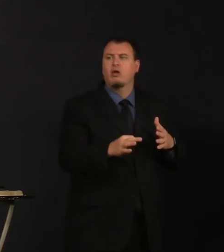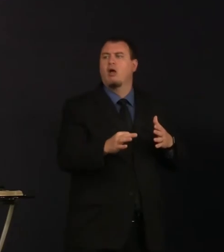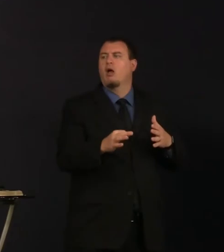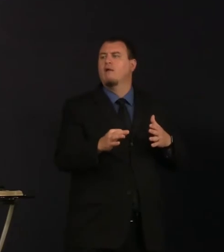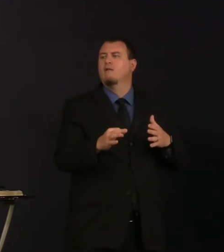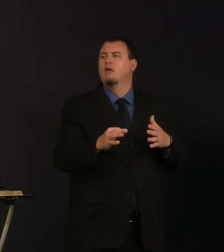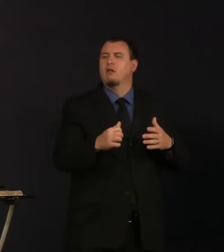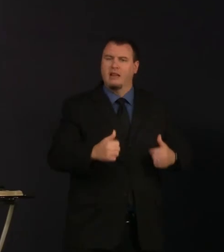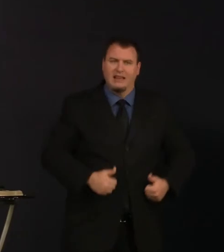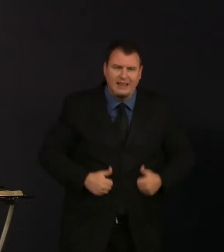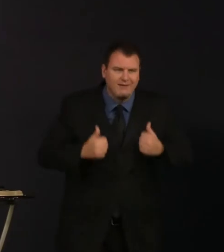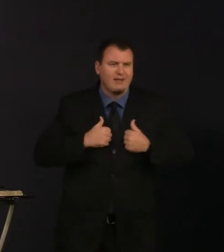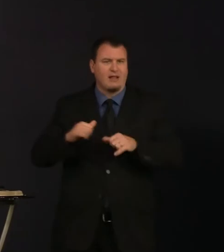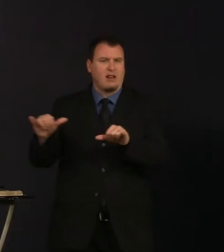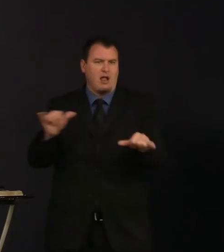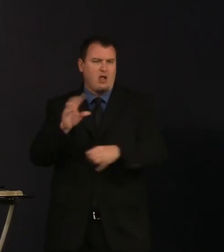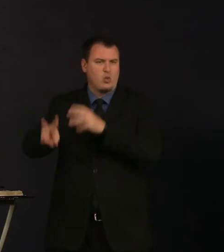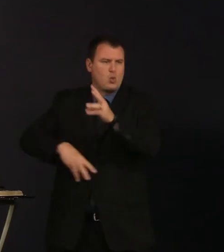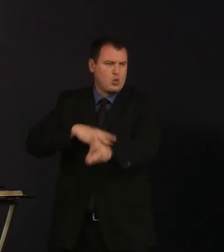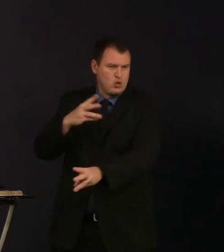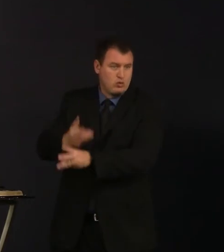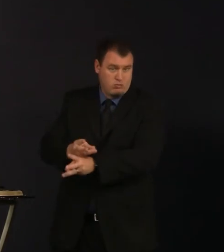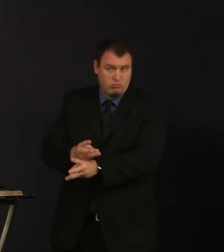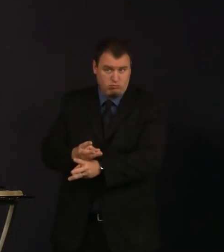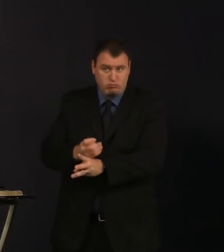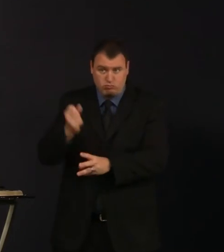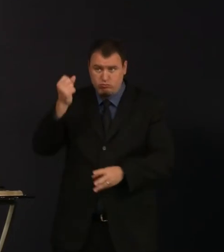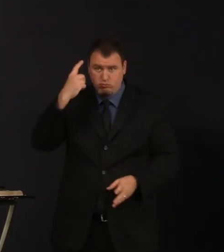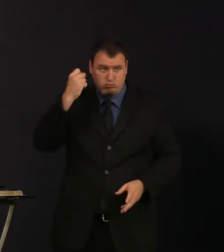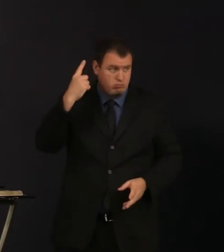That's the result of living like the world.